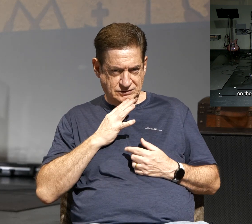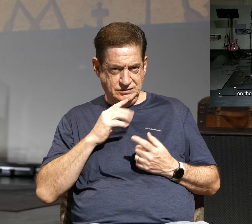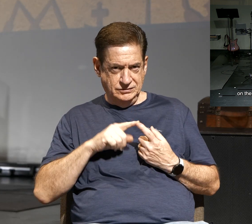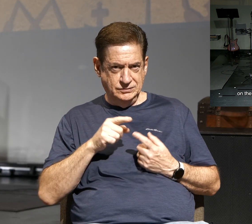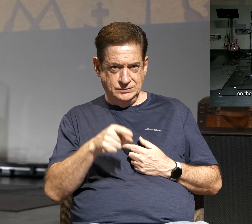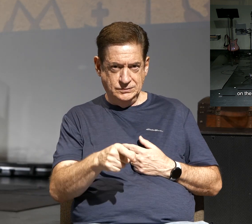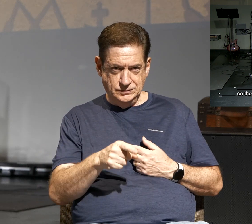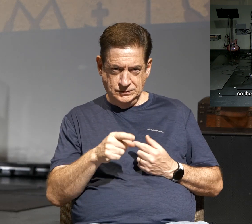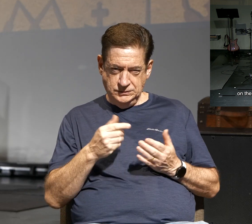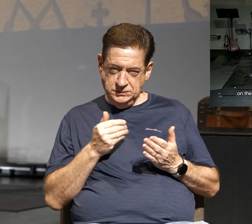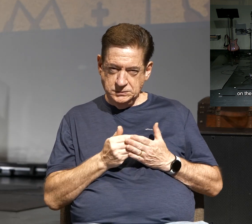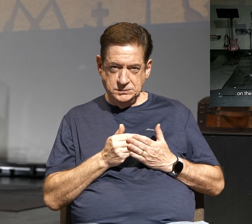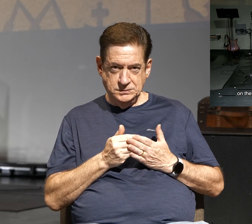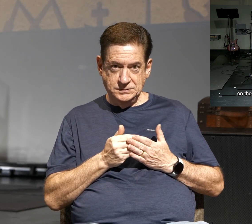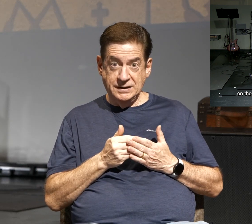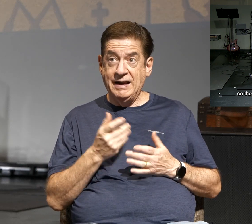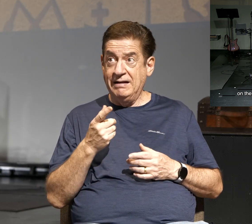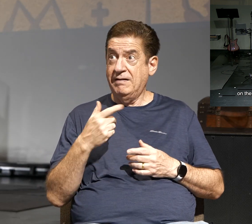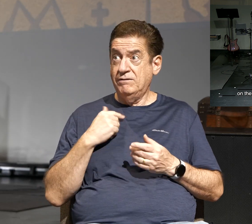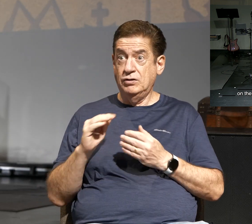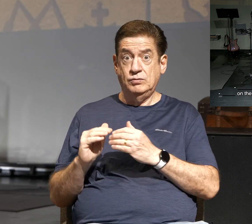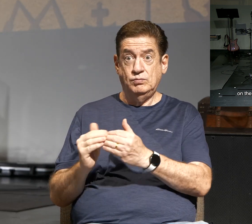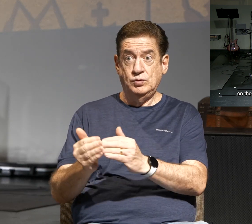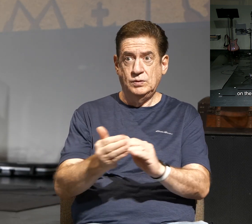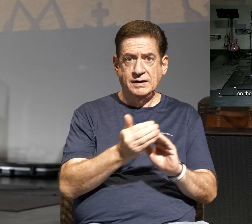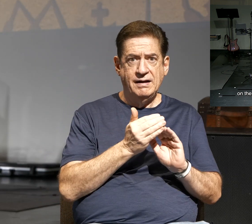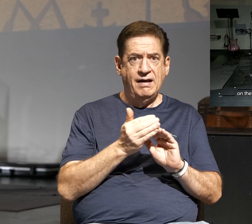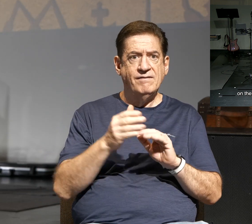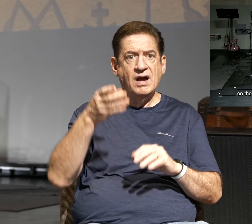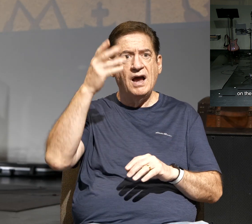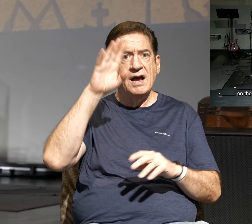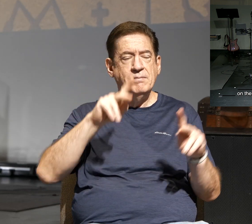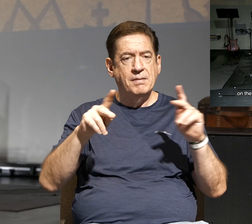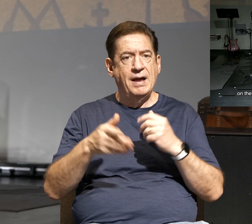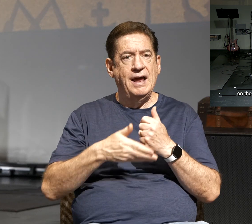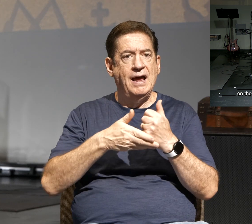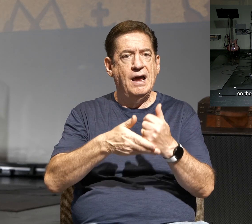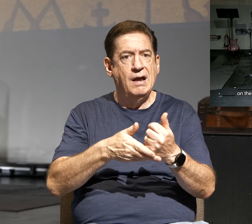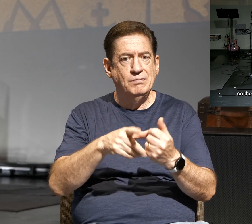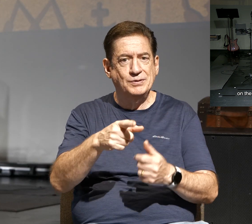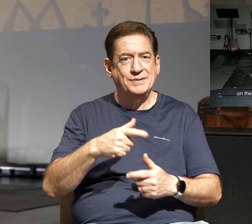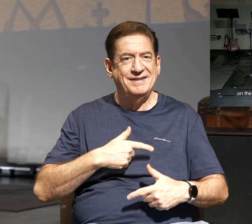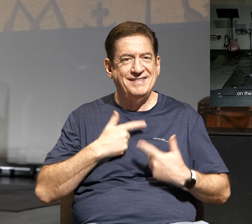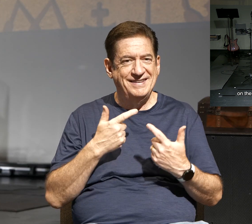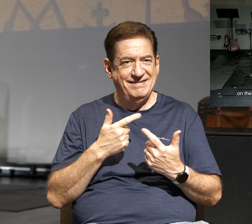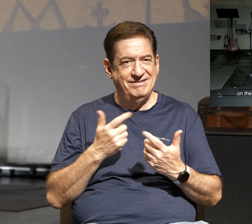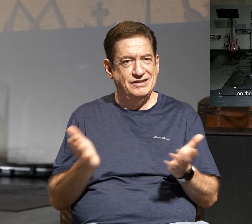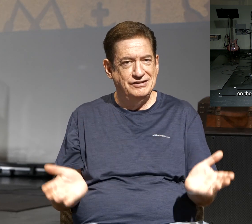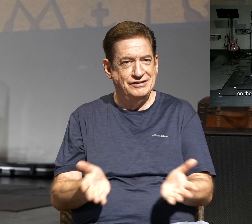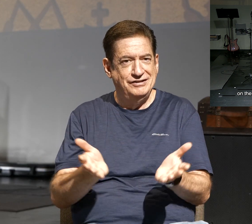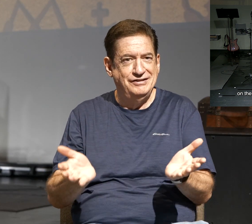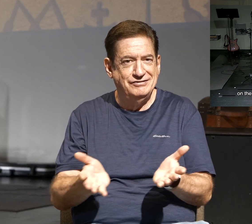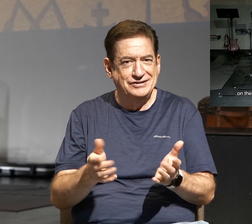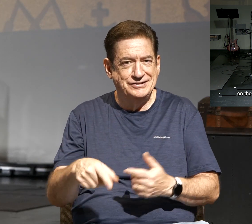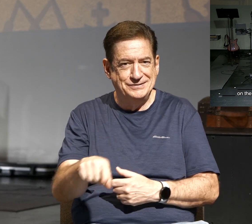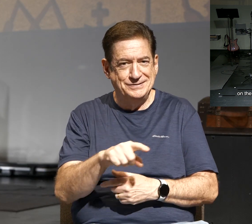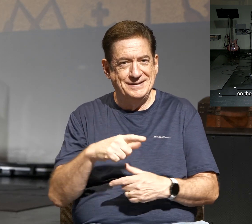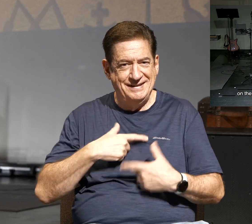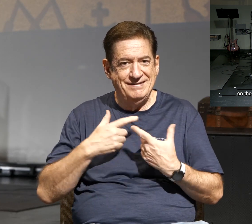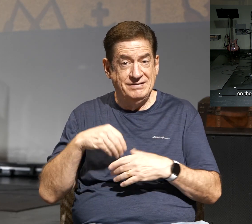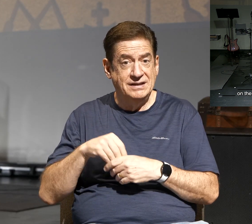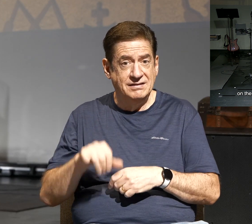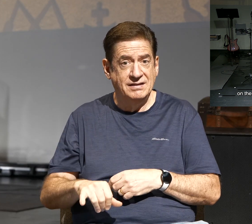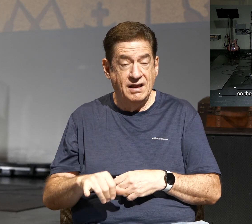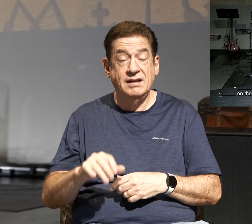have the community of God's people that kind of help you with that. They encourage you in that. The second one was Joshua